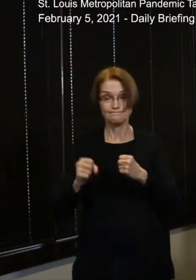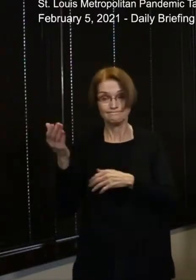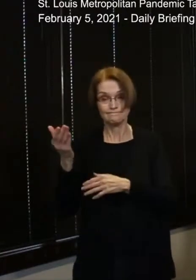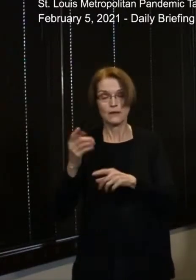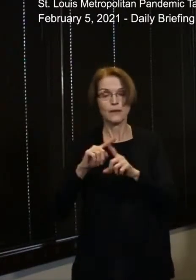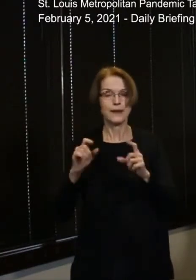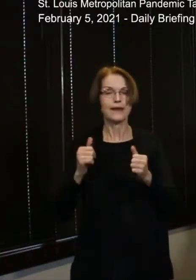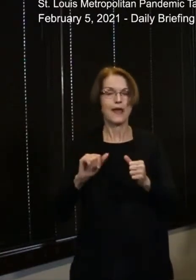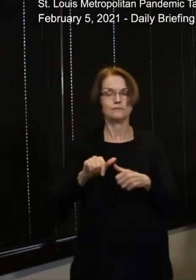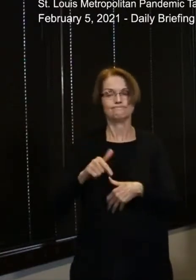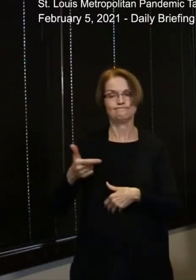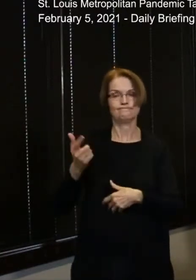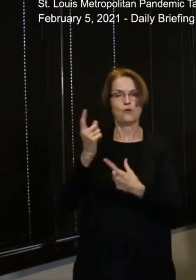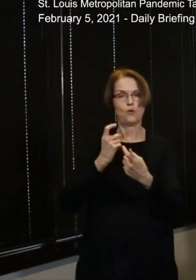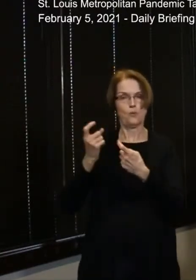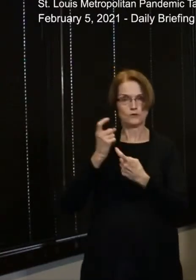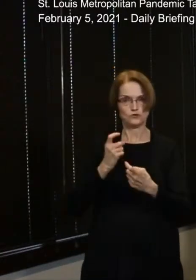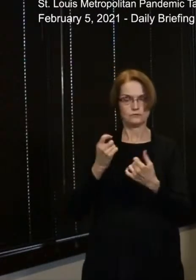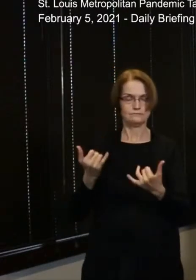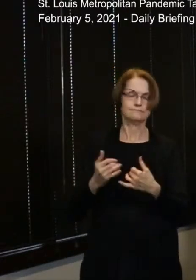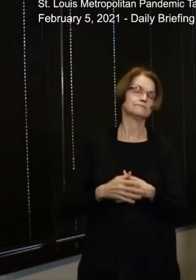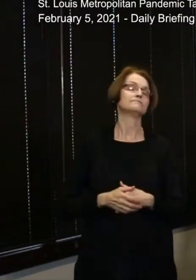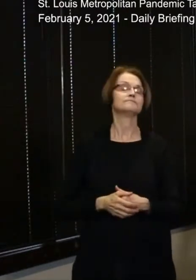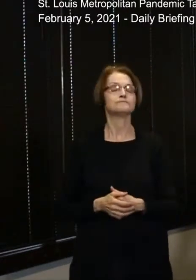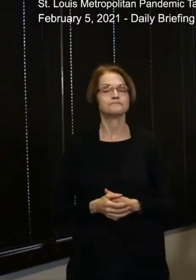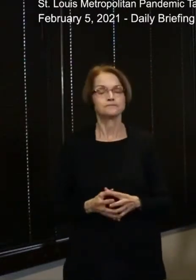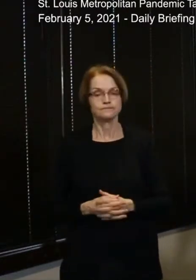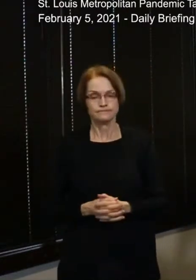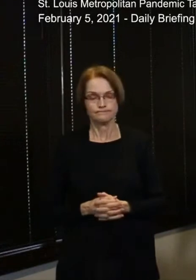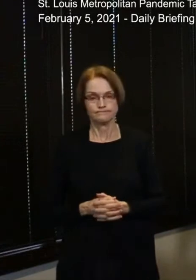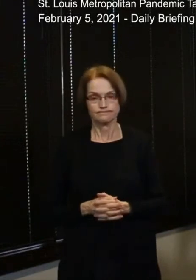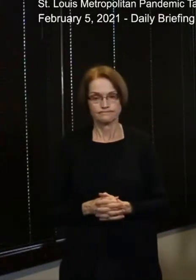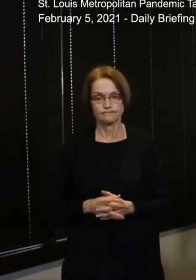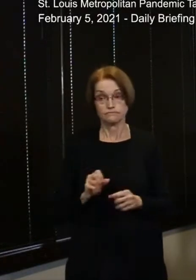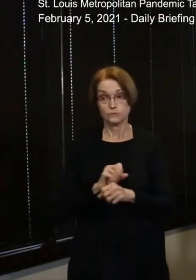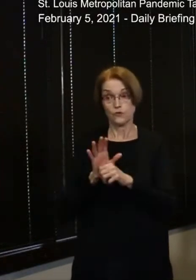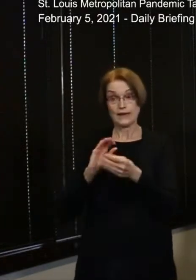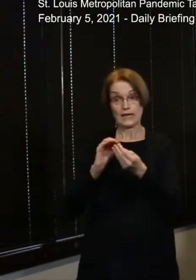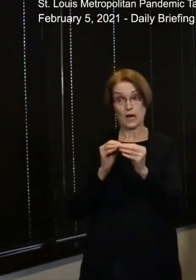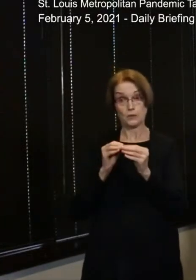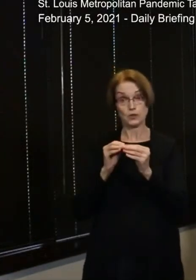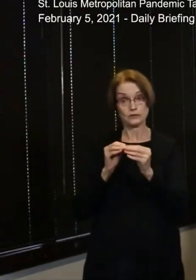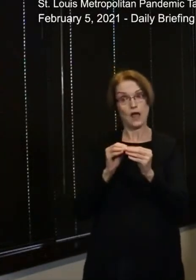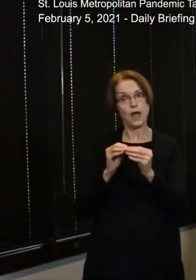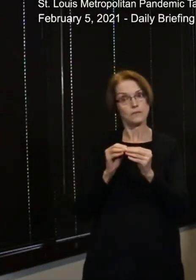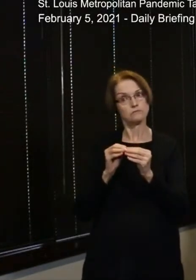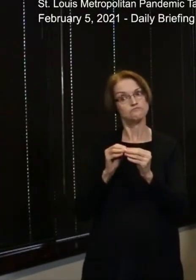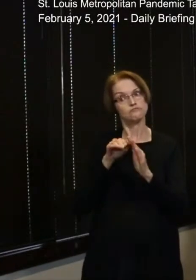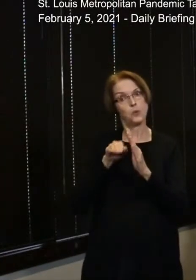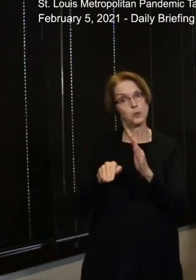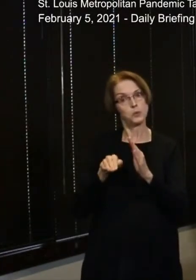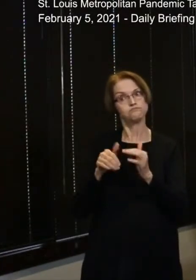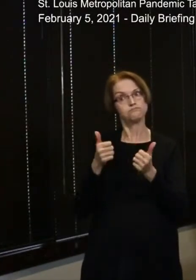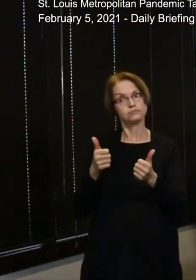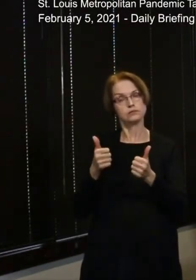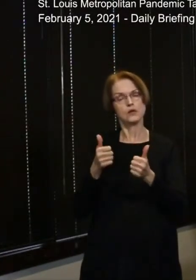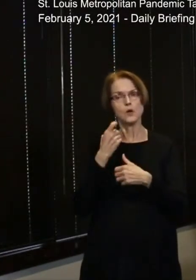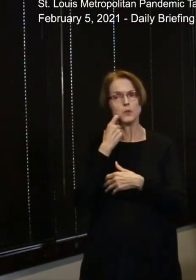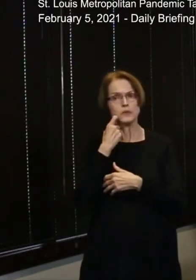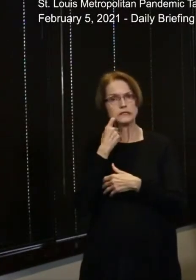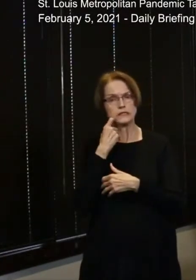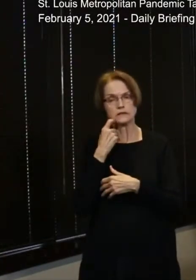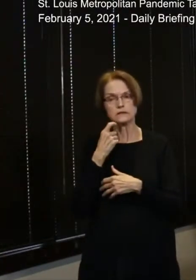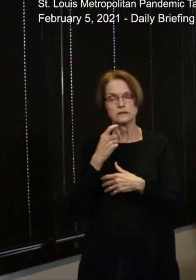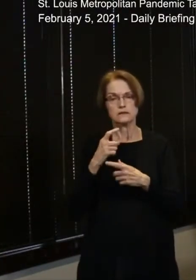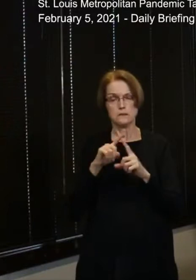questions from the media now. While coronavirus numbers have been moving in the right direction recently, how